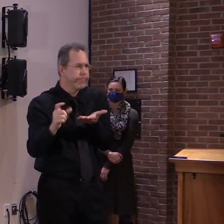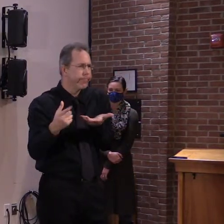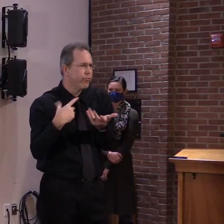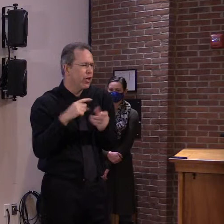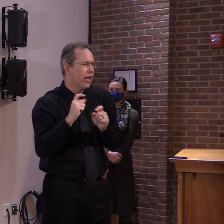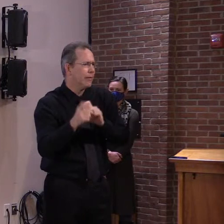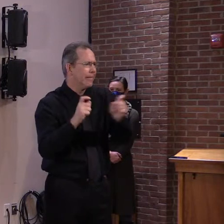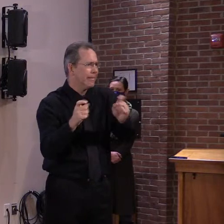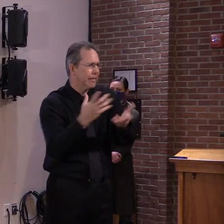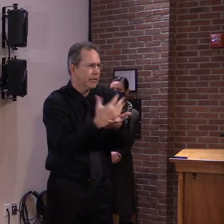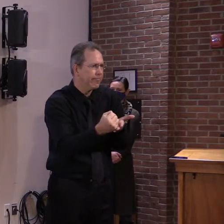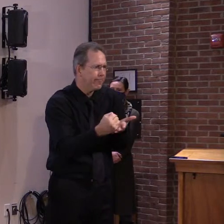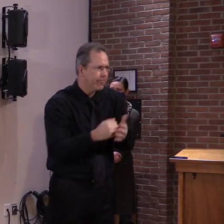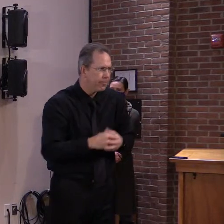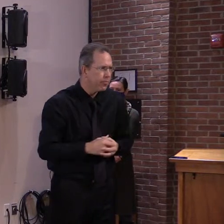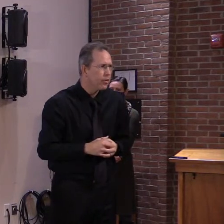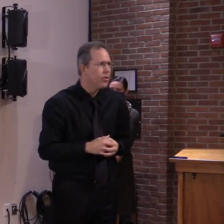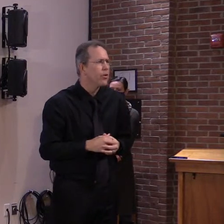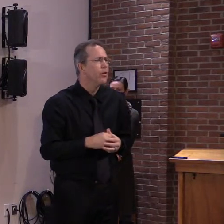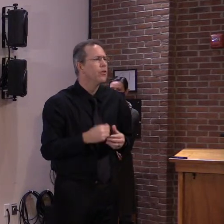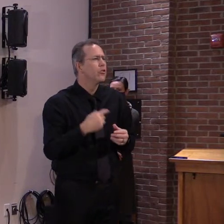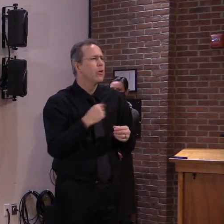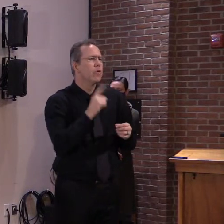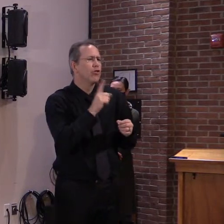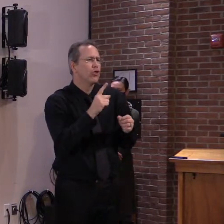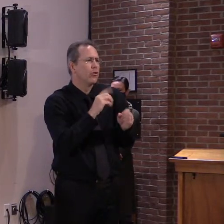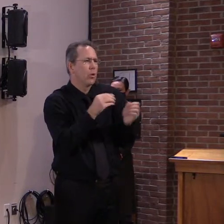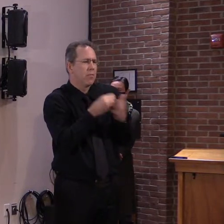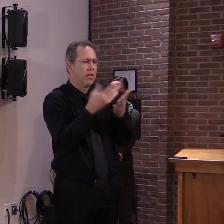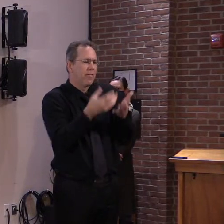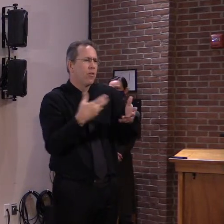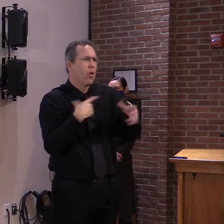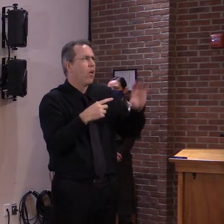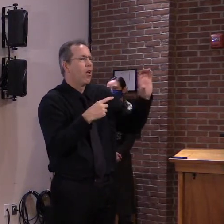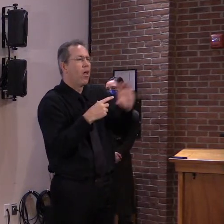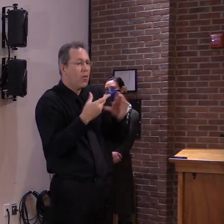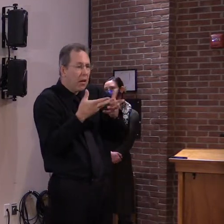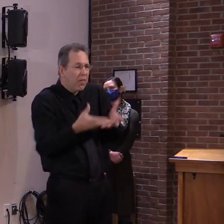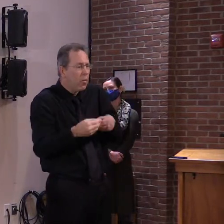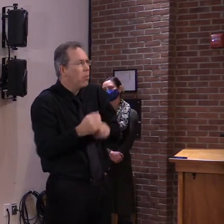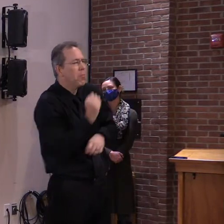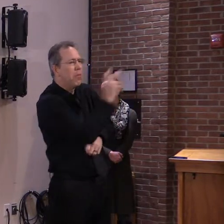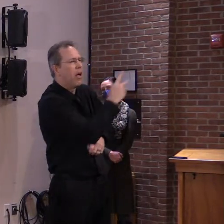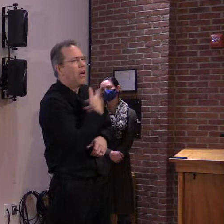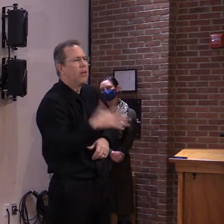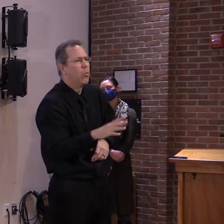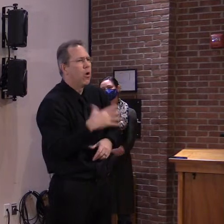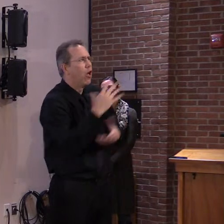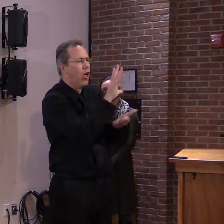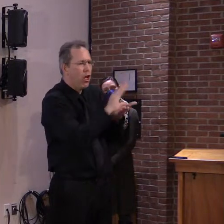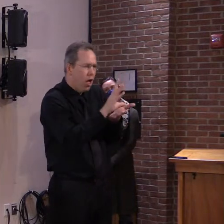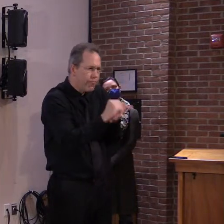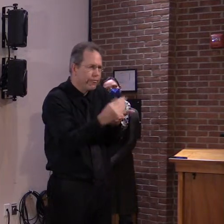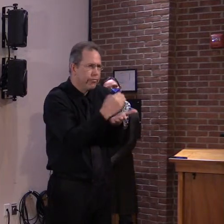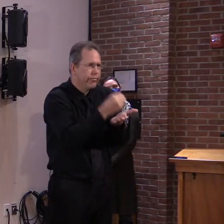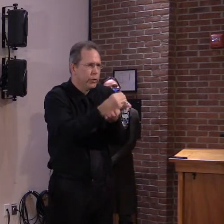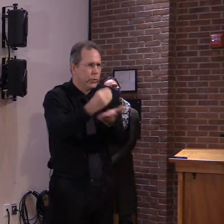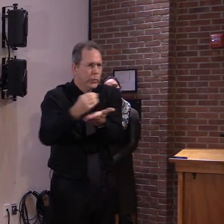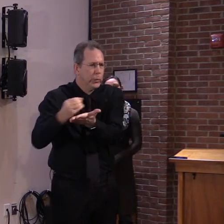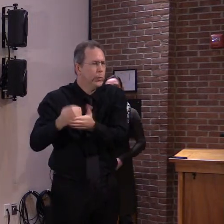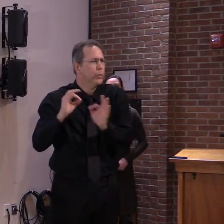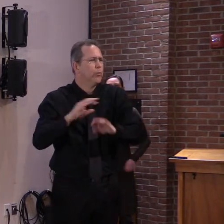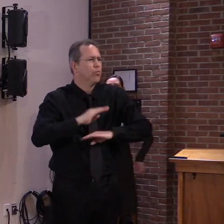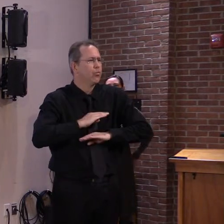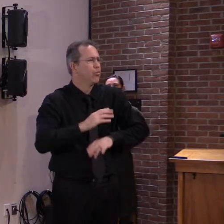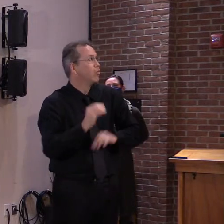money on the table at the end of the year. If I could add to that, Secretary Young, and maybe you can confirm,